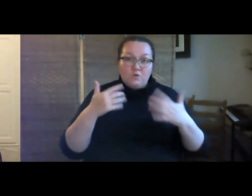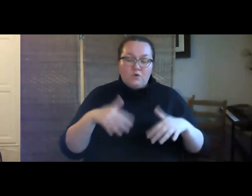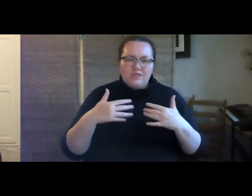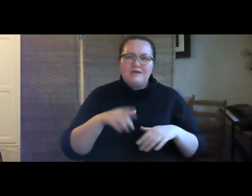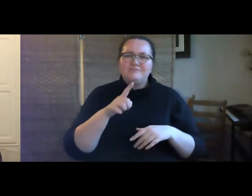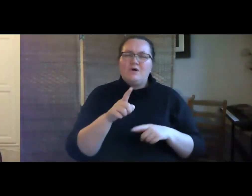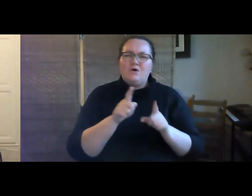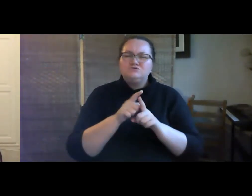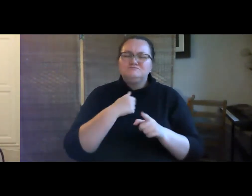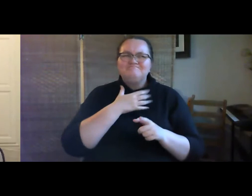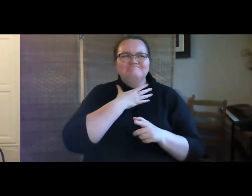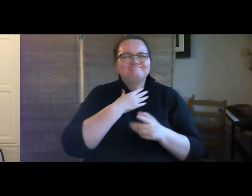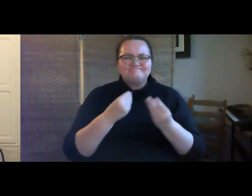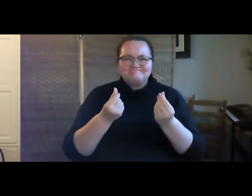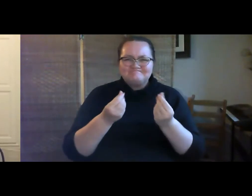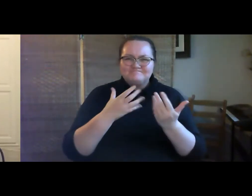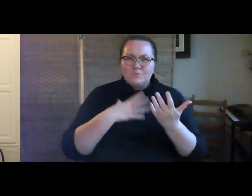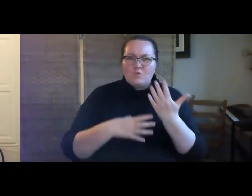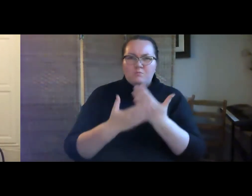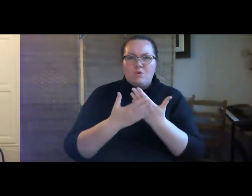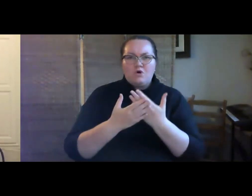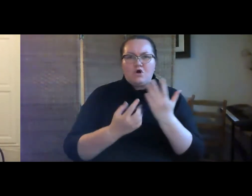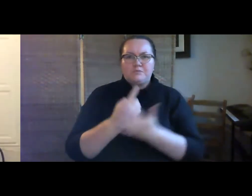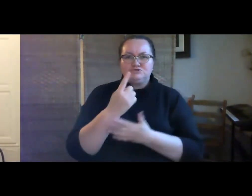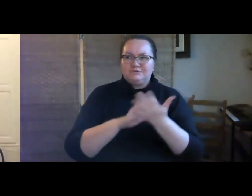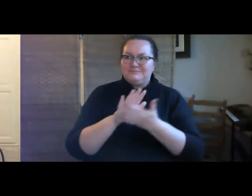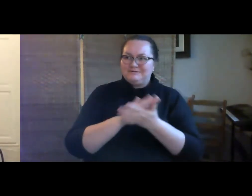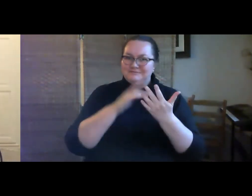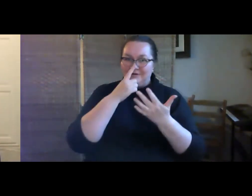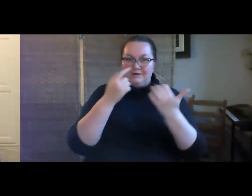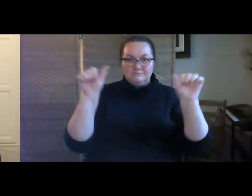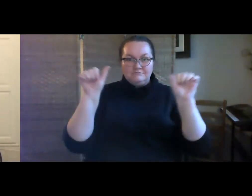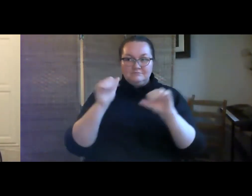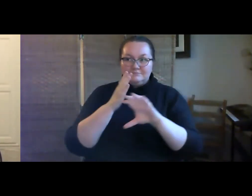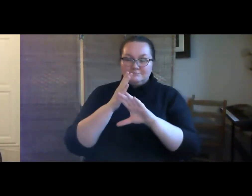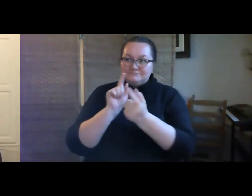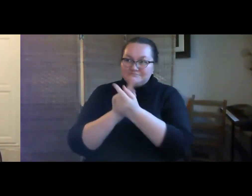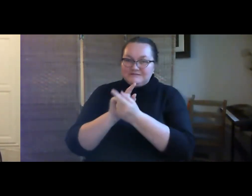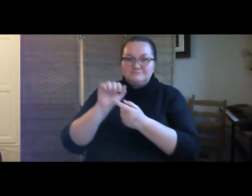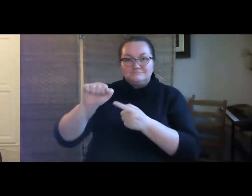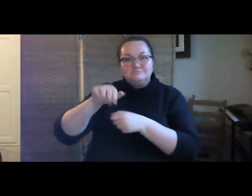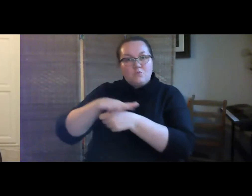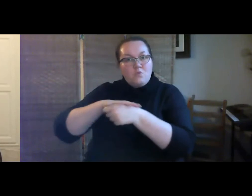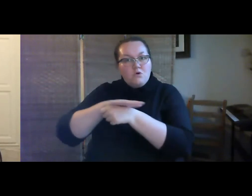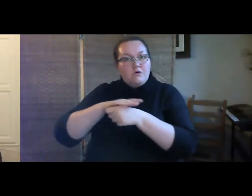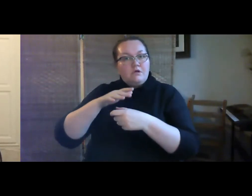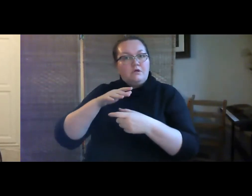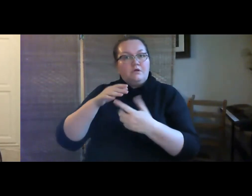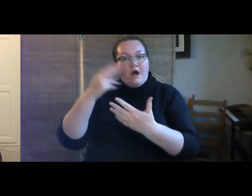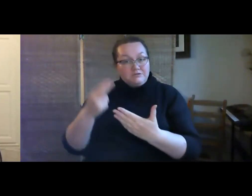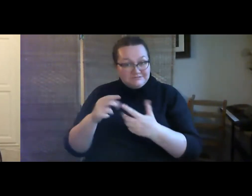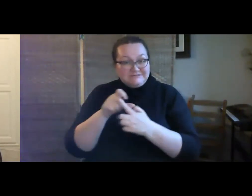more opportunities to meet and engage with local artists, particularly disabled artists, and to build relationships